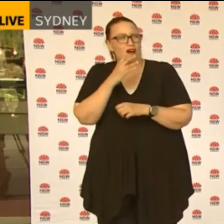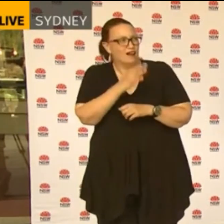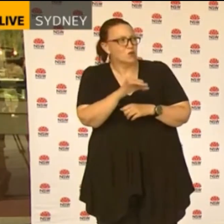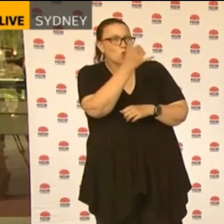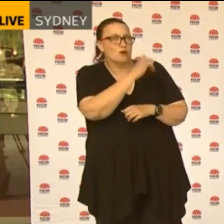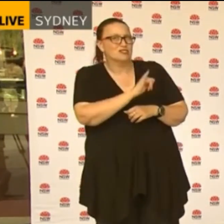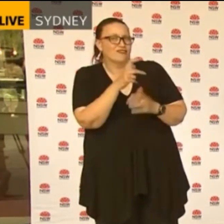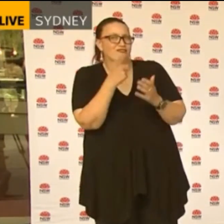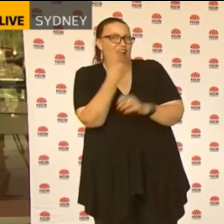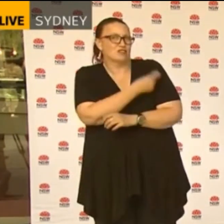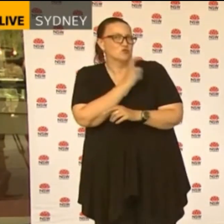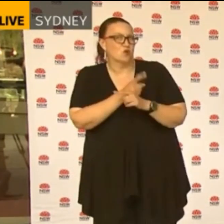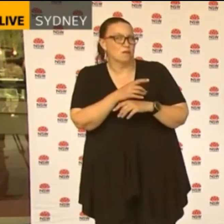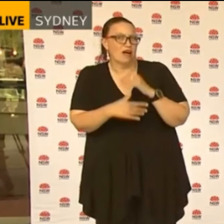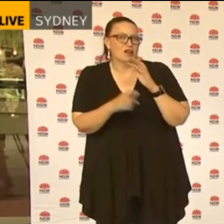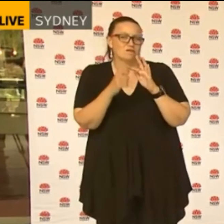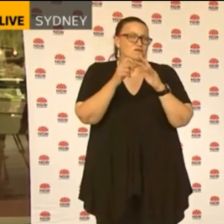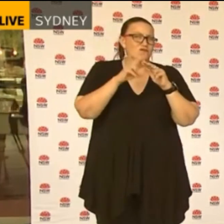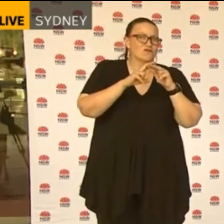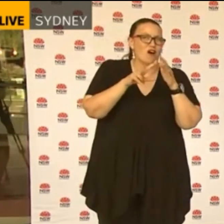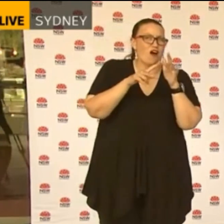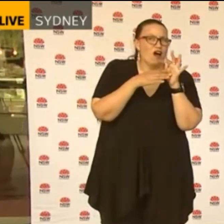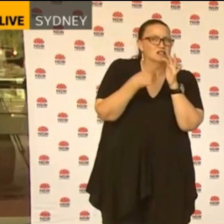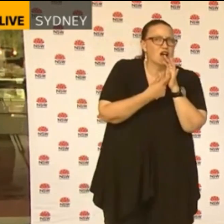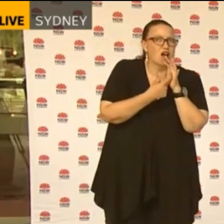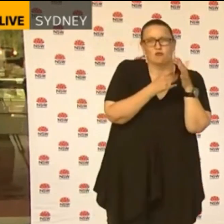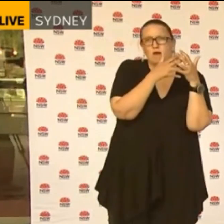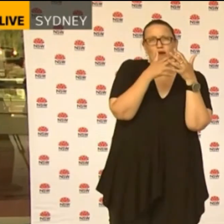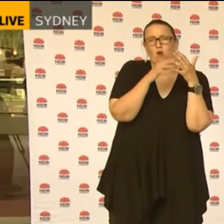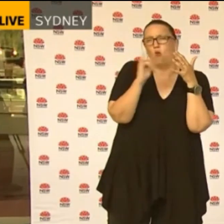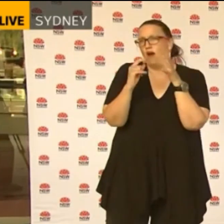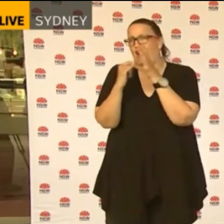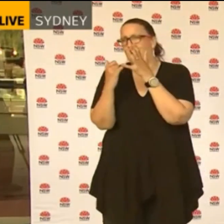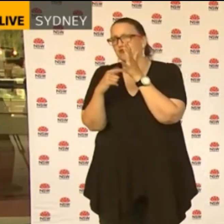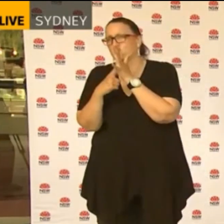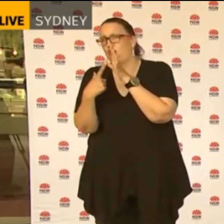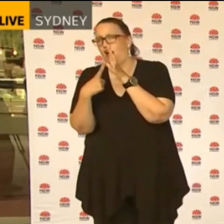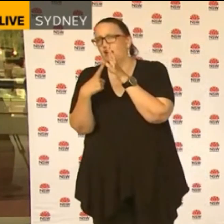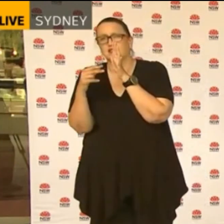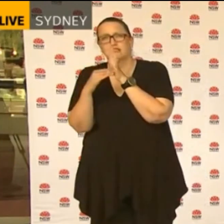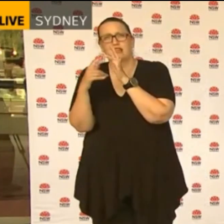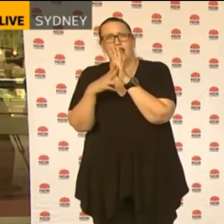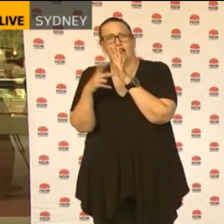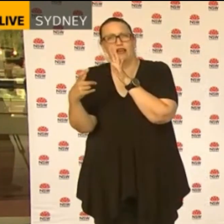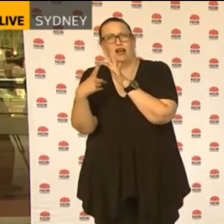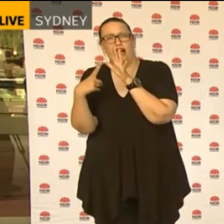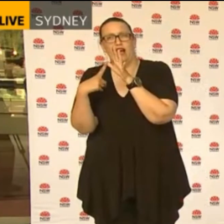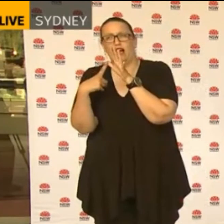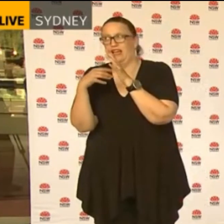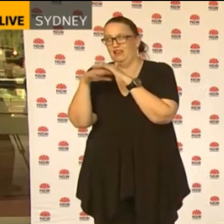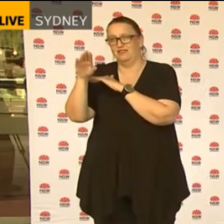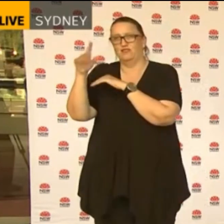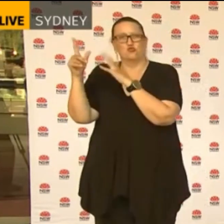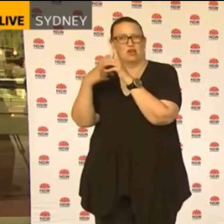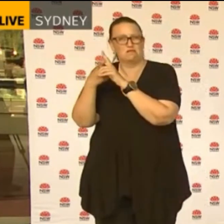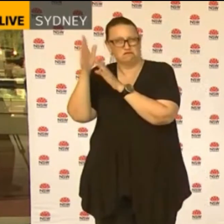Pfizer. But let me, the Pfizer vaccine, if we talk about that vaccine, it's going to be very much managed